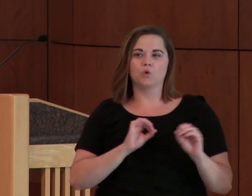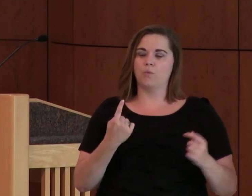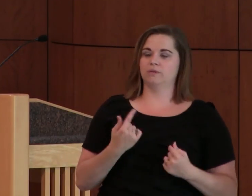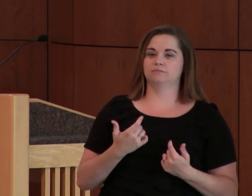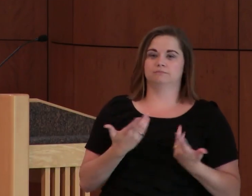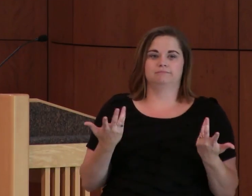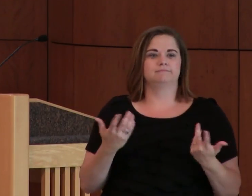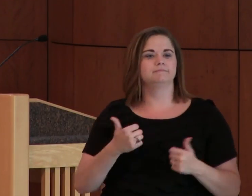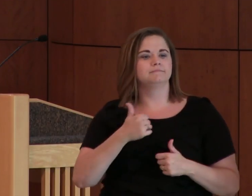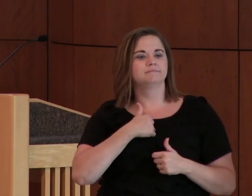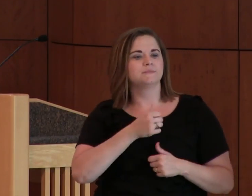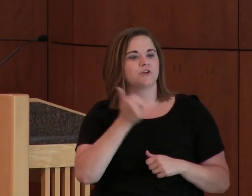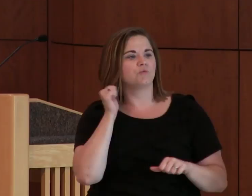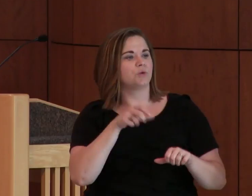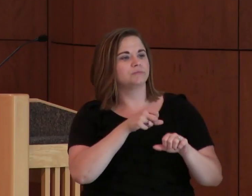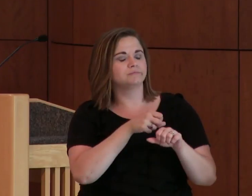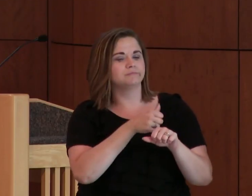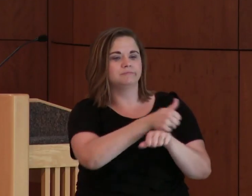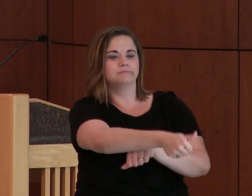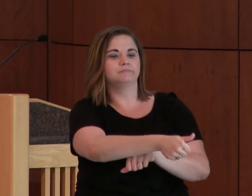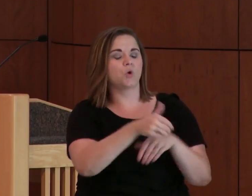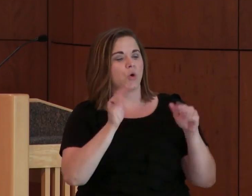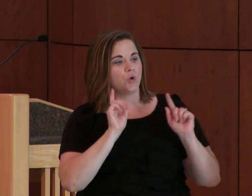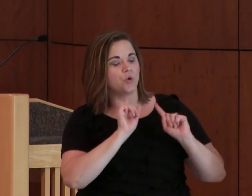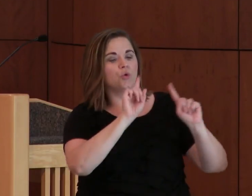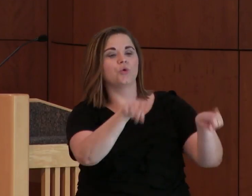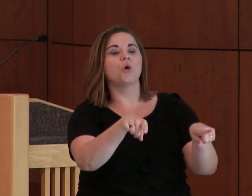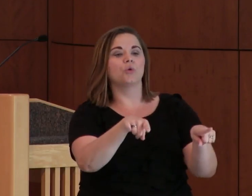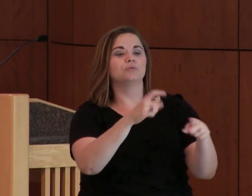I. Go forth and sin no more.